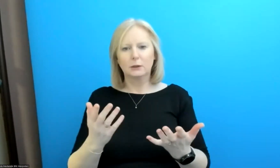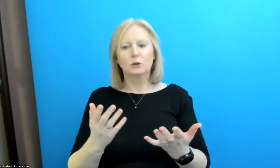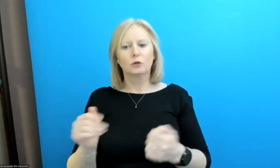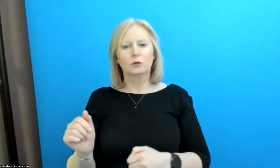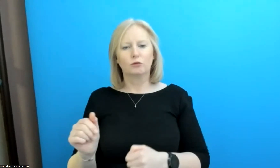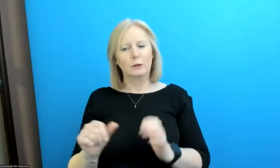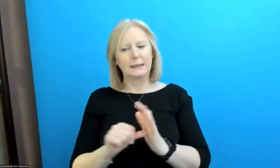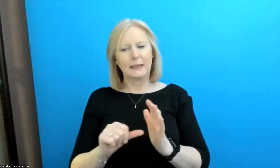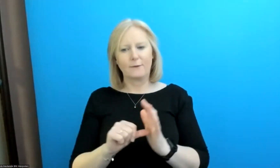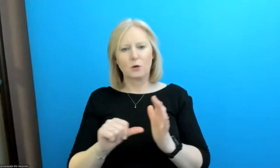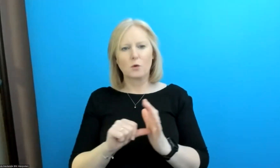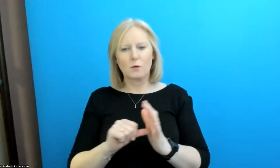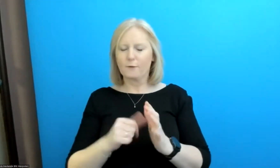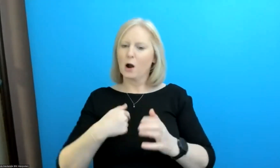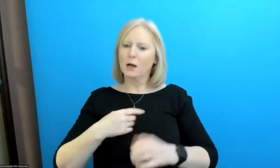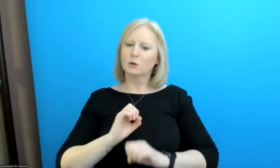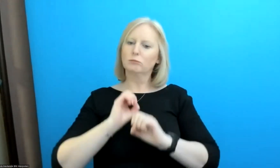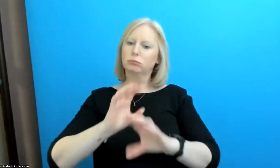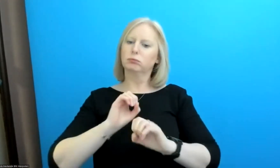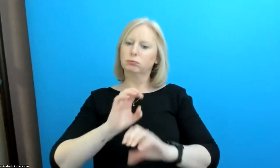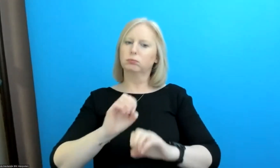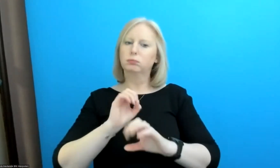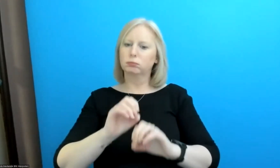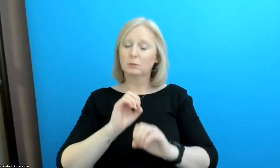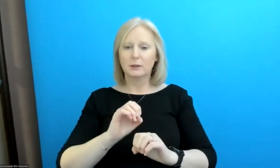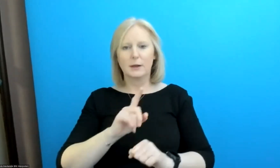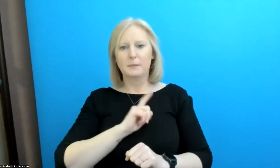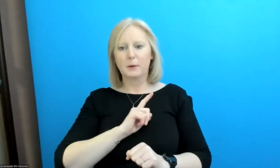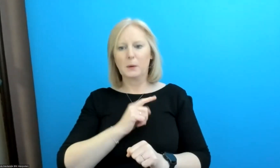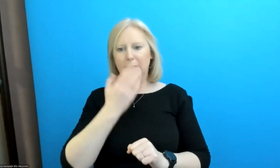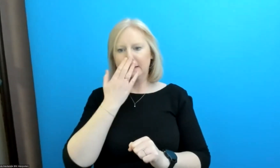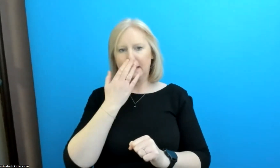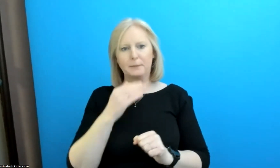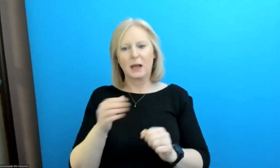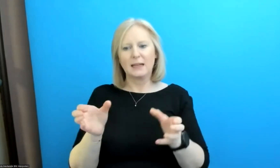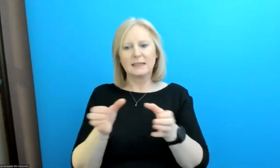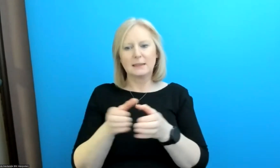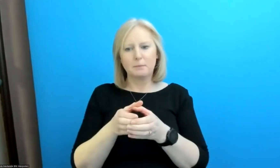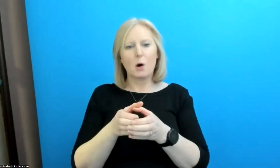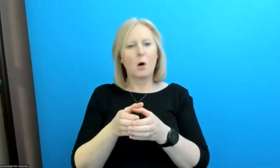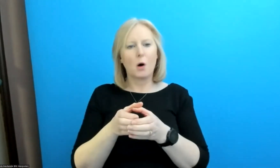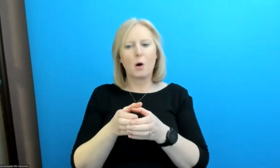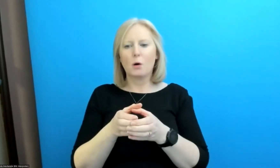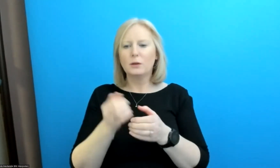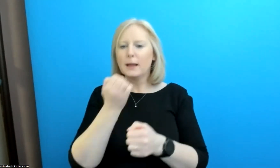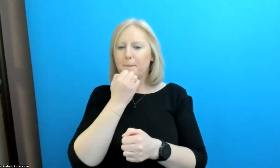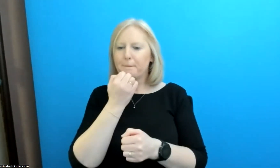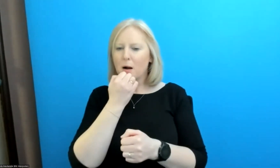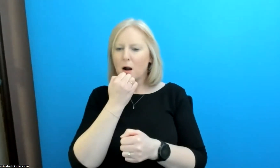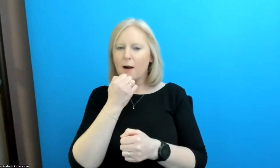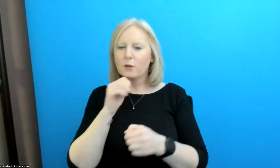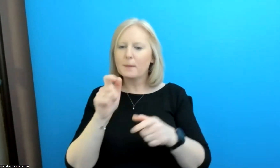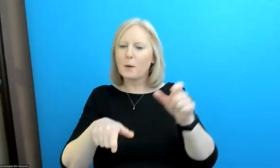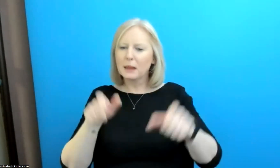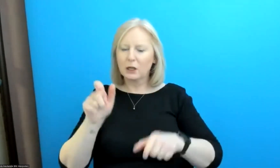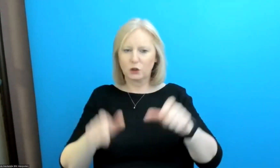hard to be heard because they're seen as such a small part of the population. People also find it difficult to find